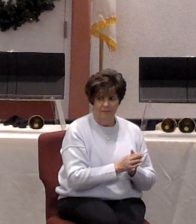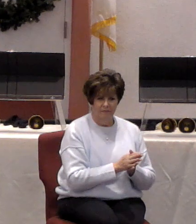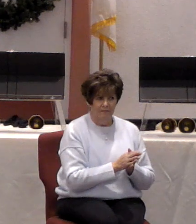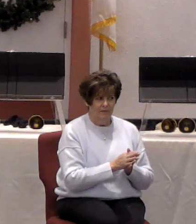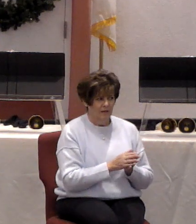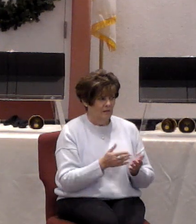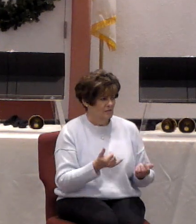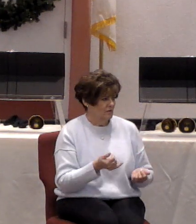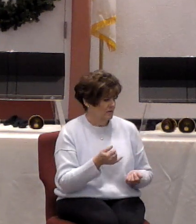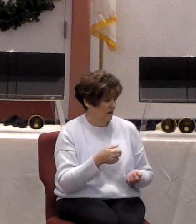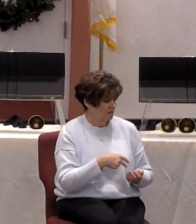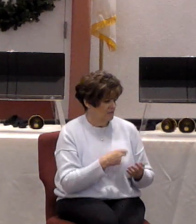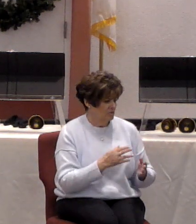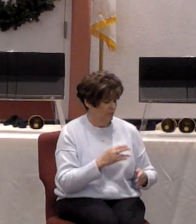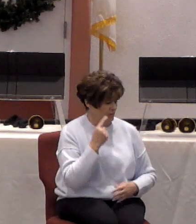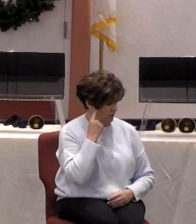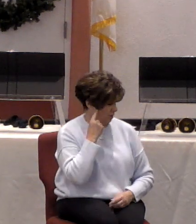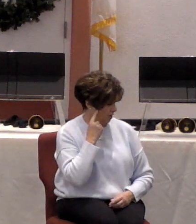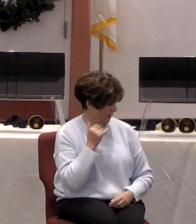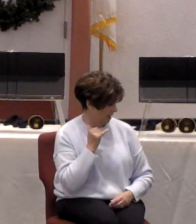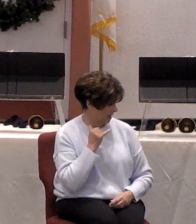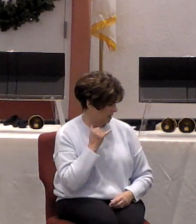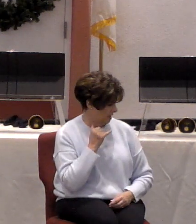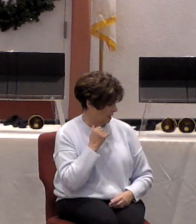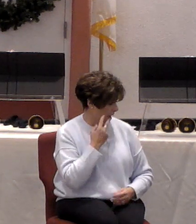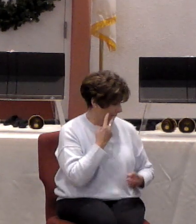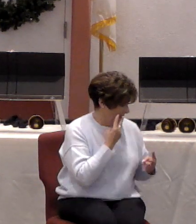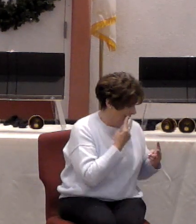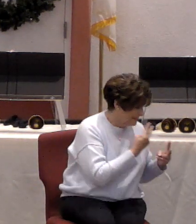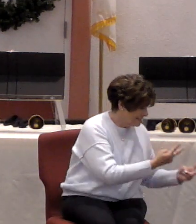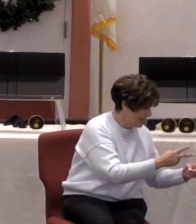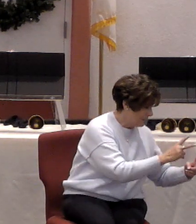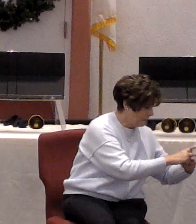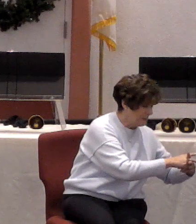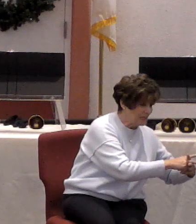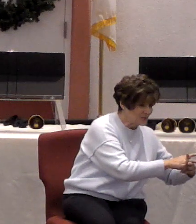heard the gospel on the hillside. They've seen the gospel in the manger.